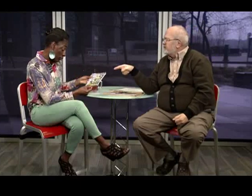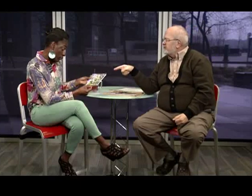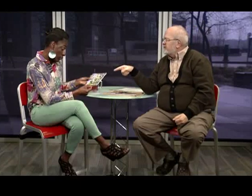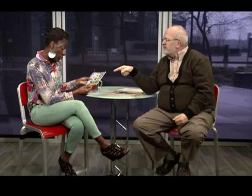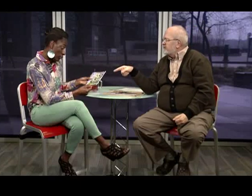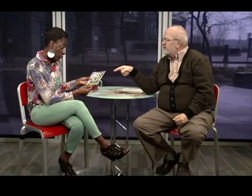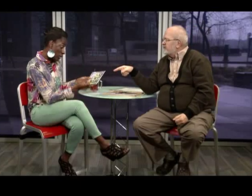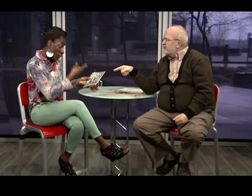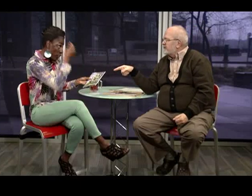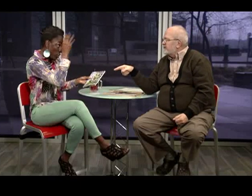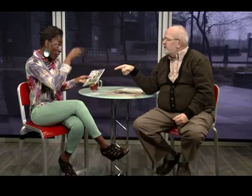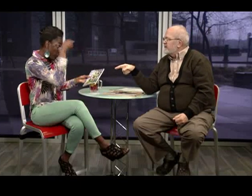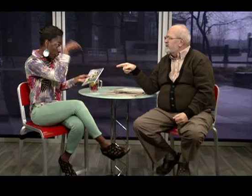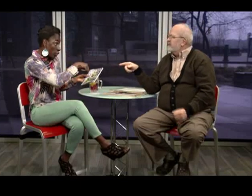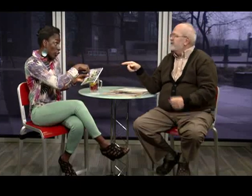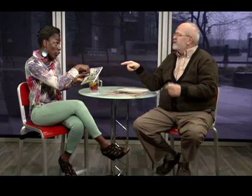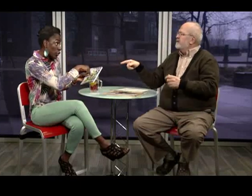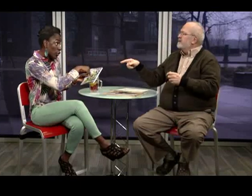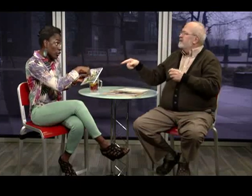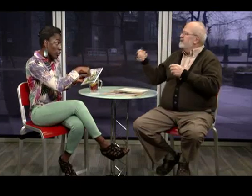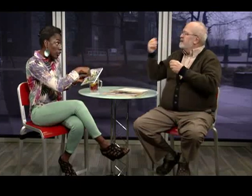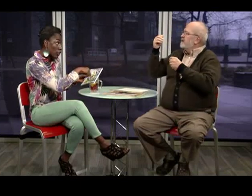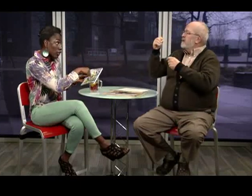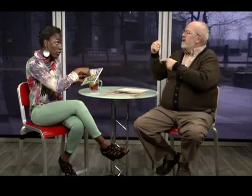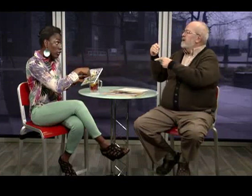Damage from Milan, 1880.